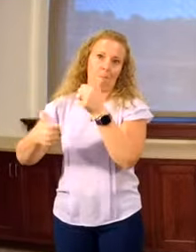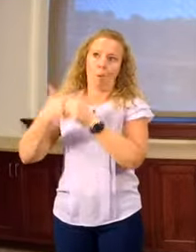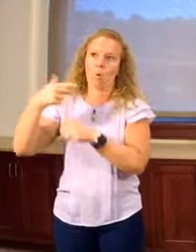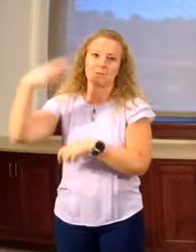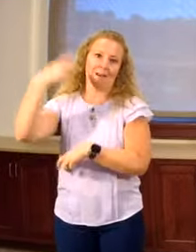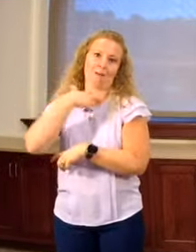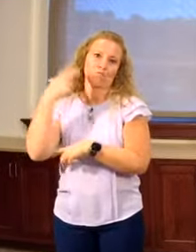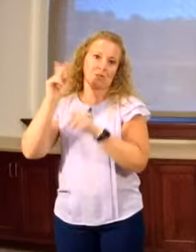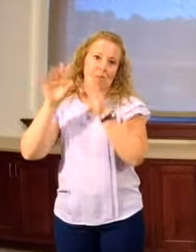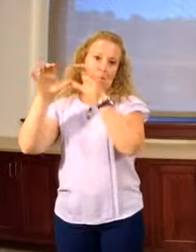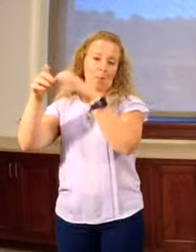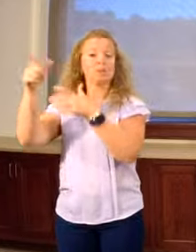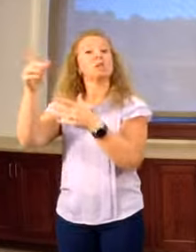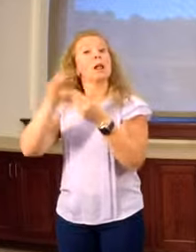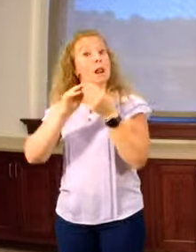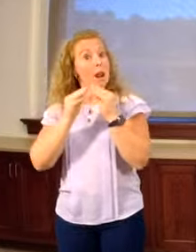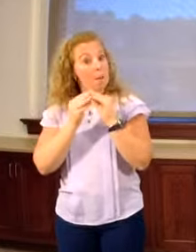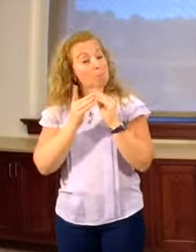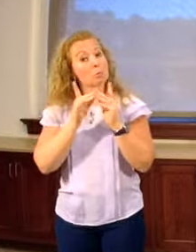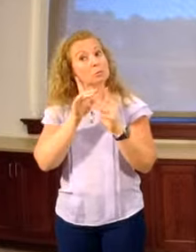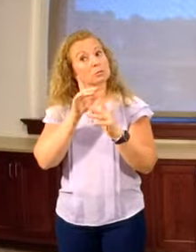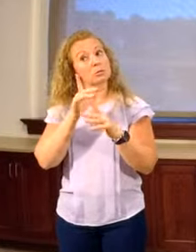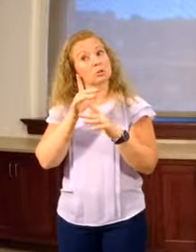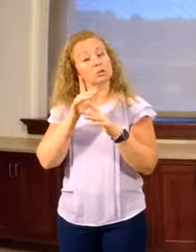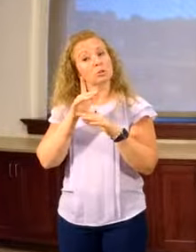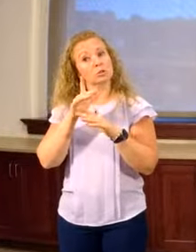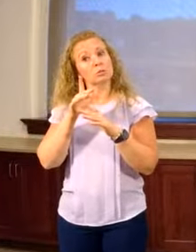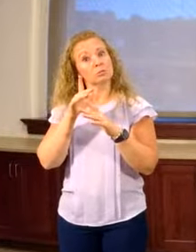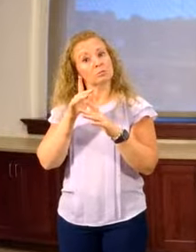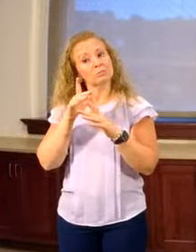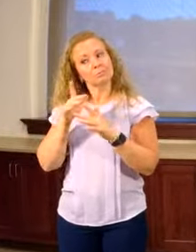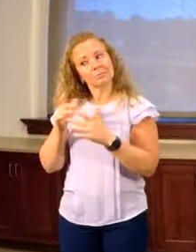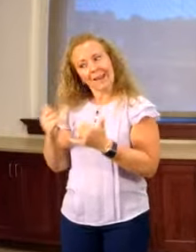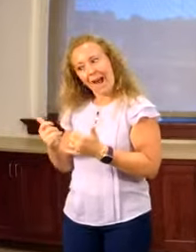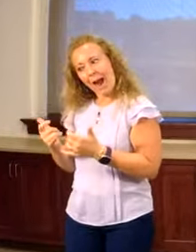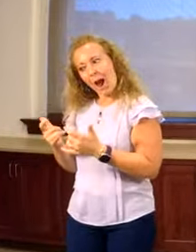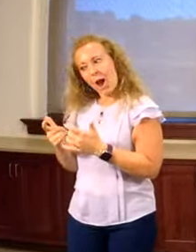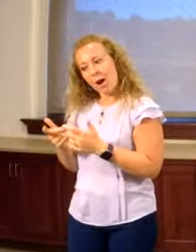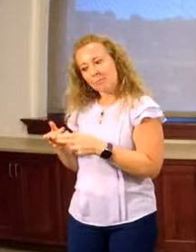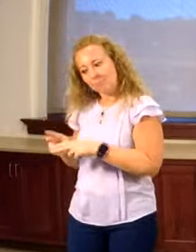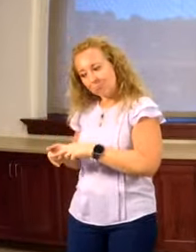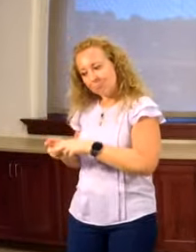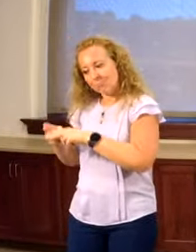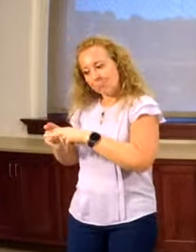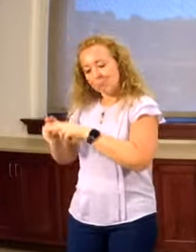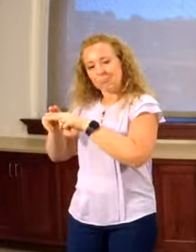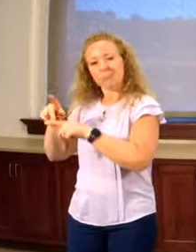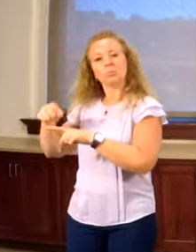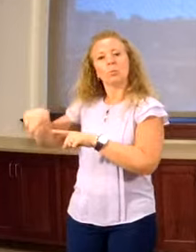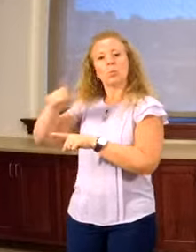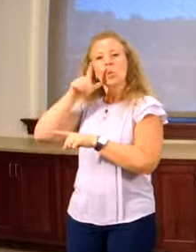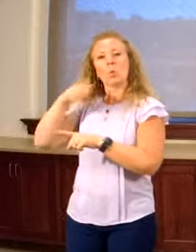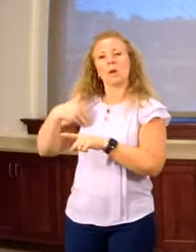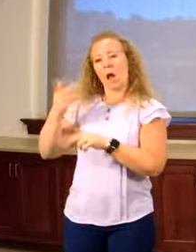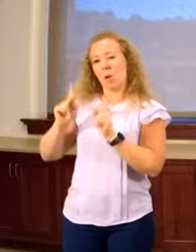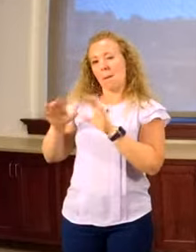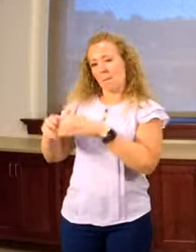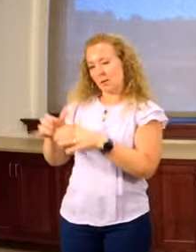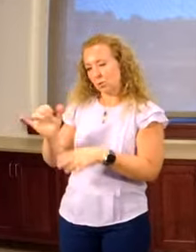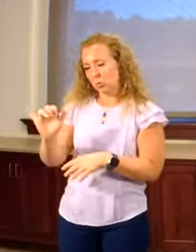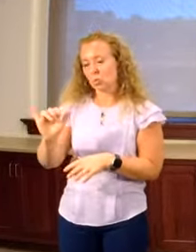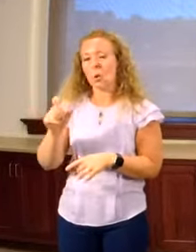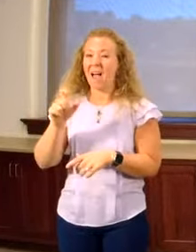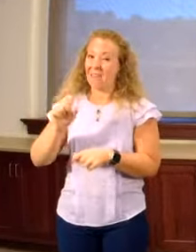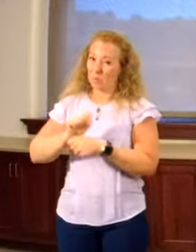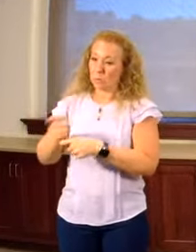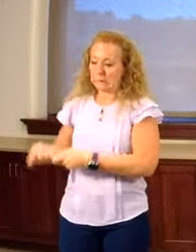And the numbers are slowly but climbing up in the younger population. And that's something I think we do need to work on, as we have